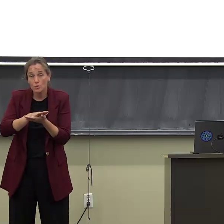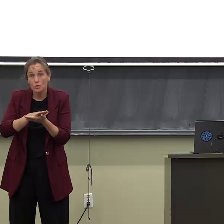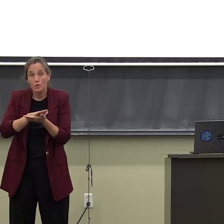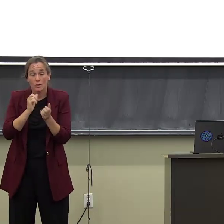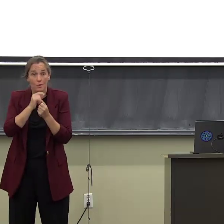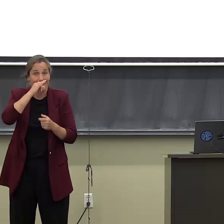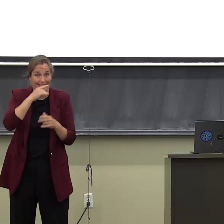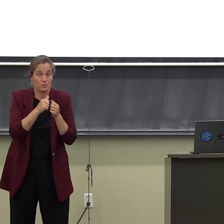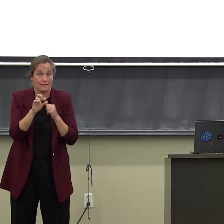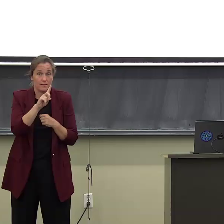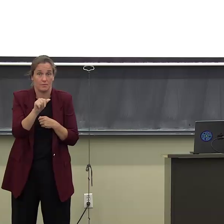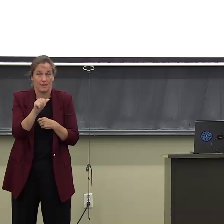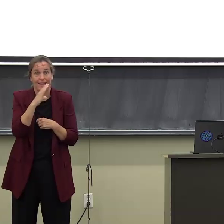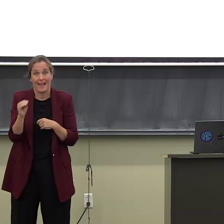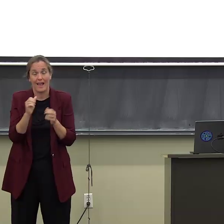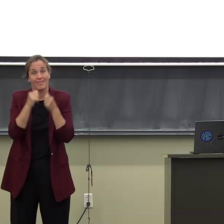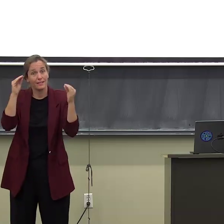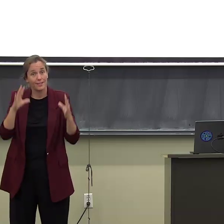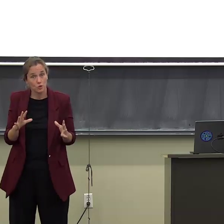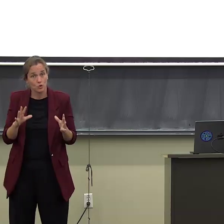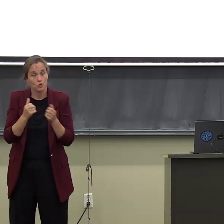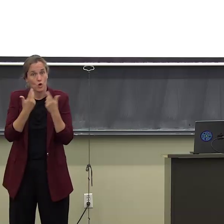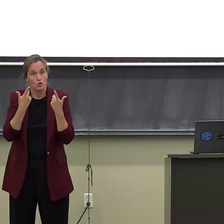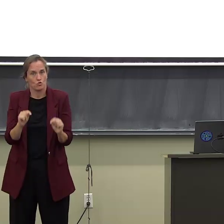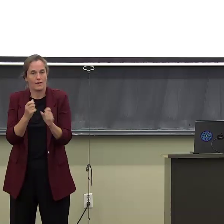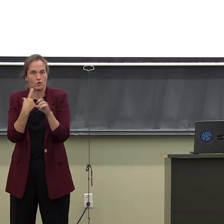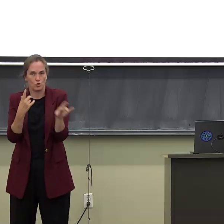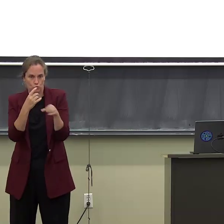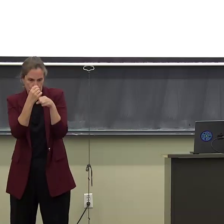with disabilities and their teachers, trying to create